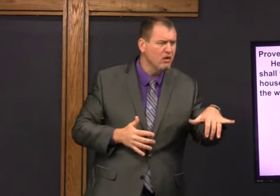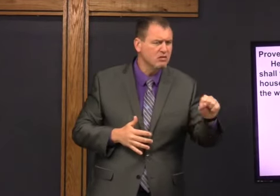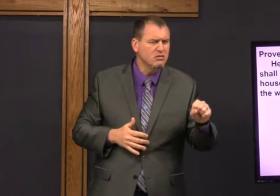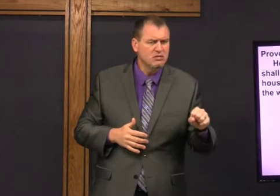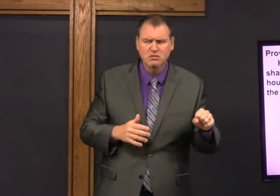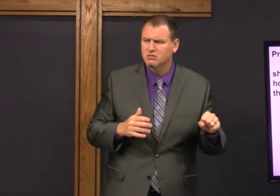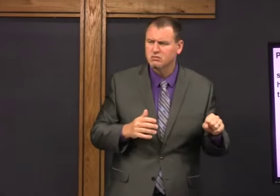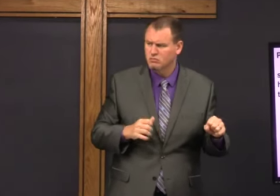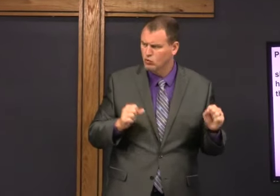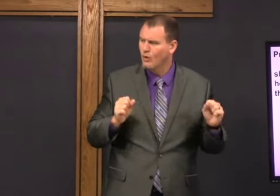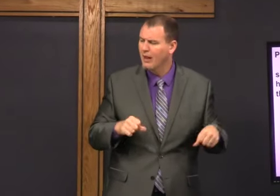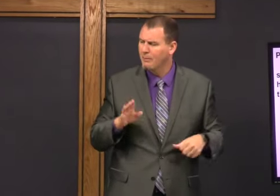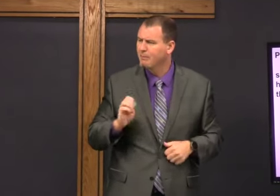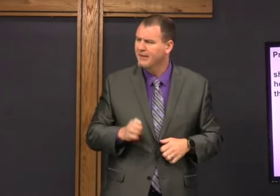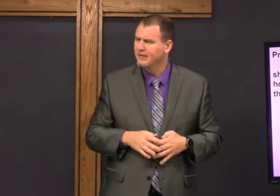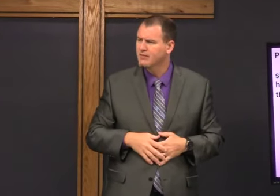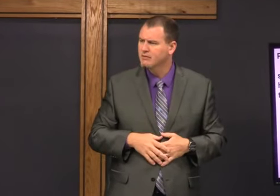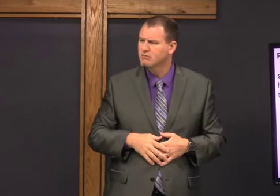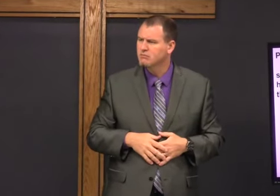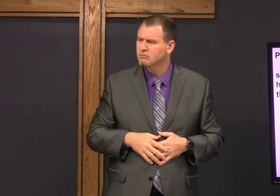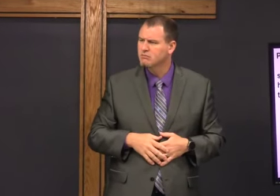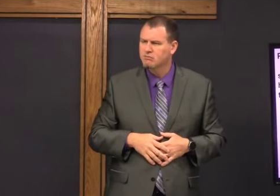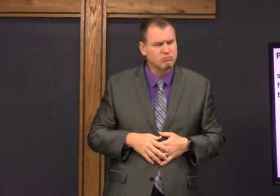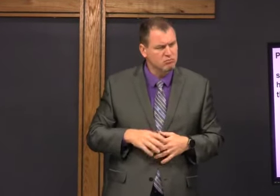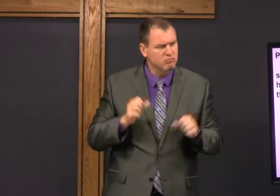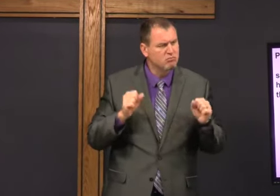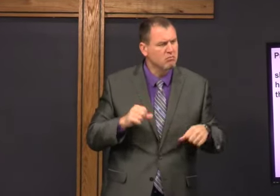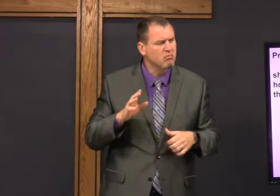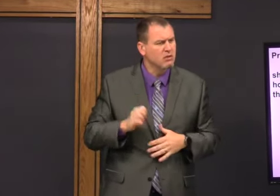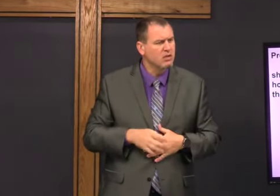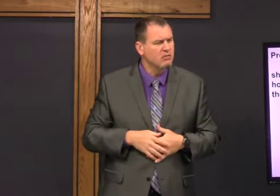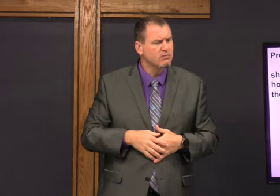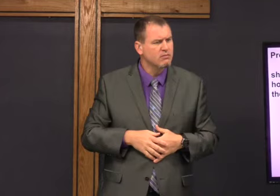I can be righteous and wealthy. I can be.